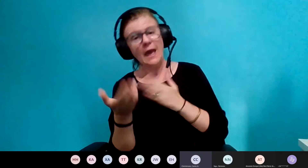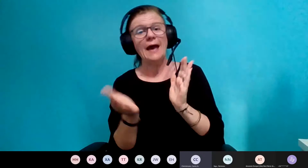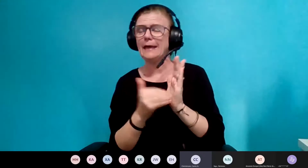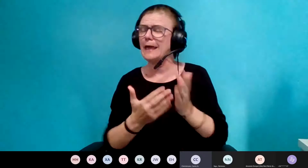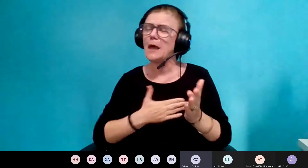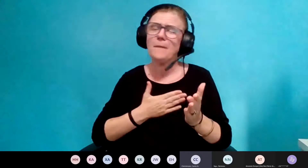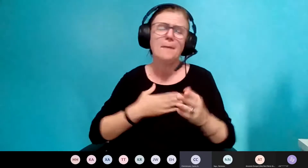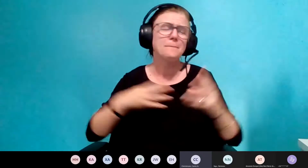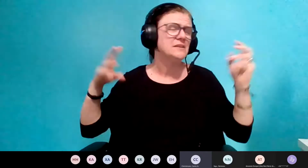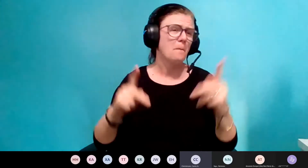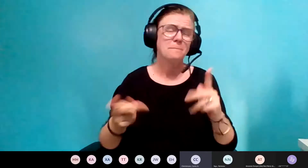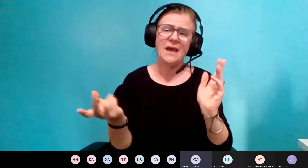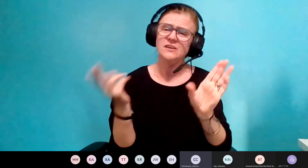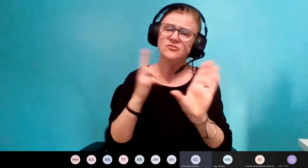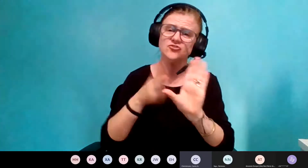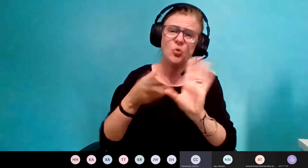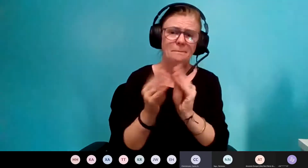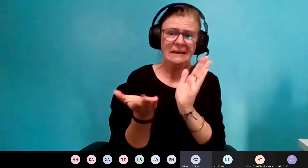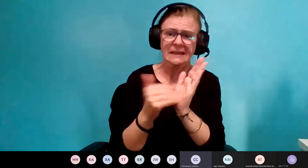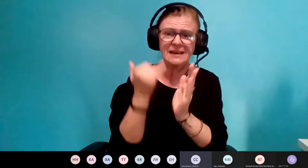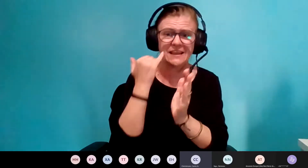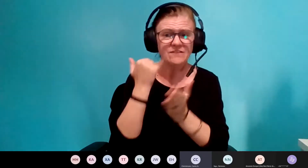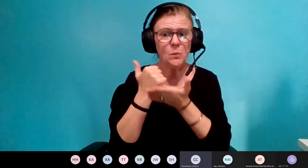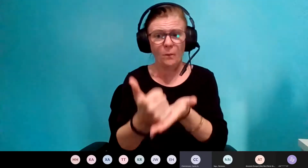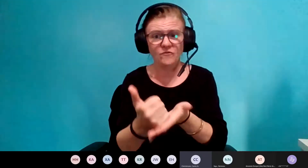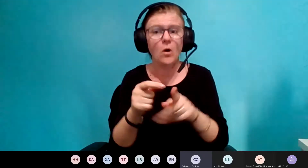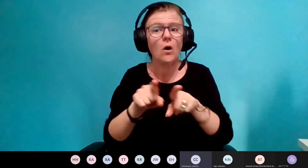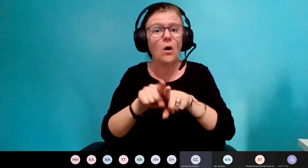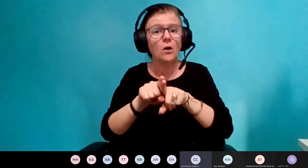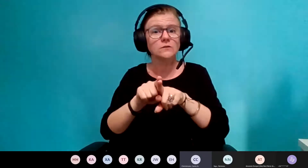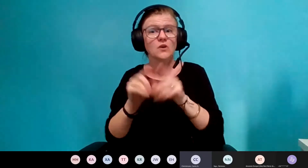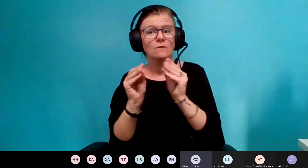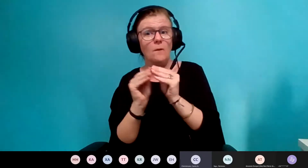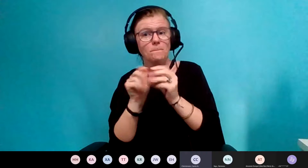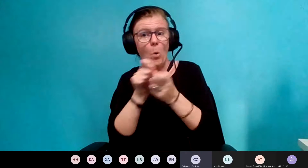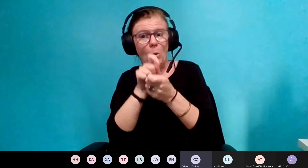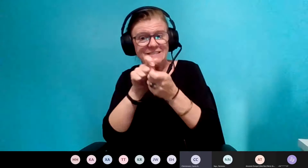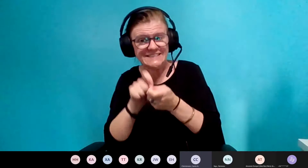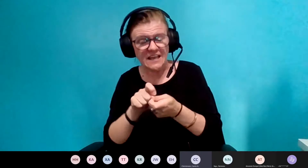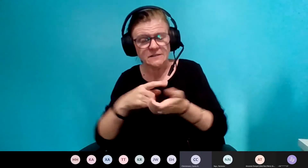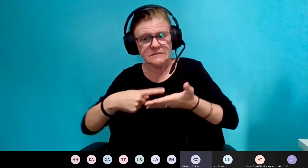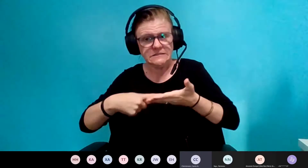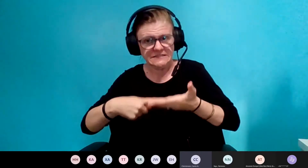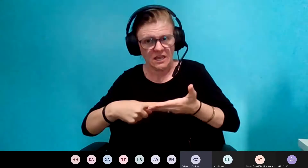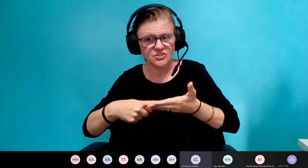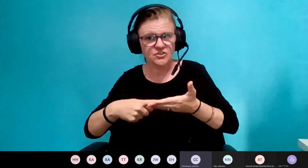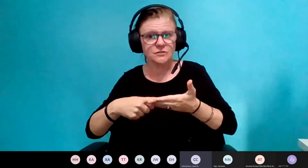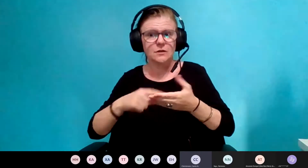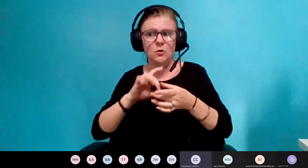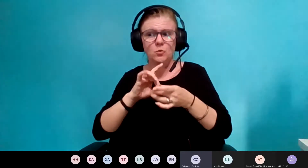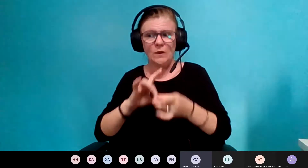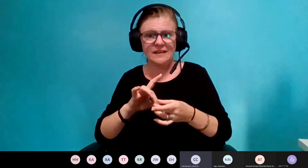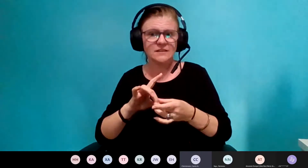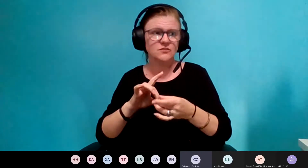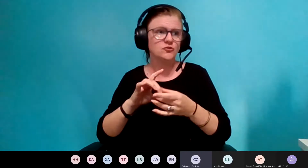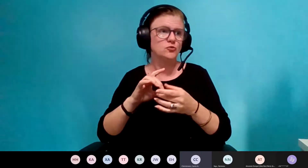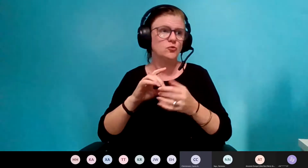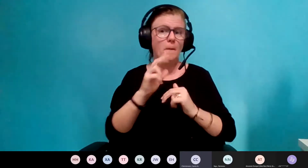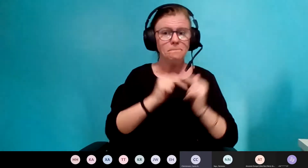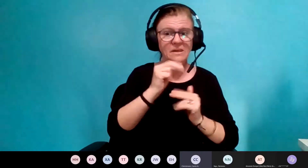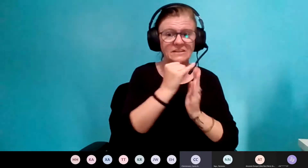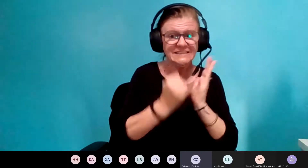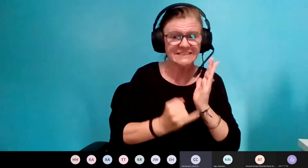to come back if it'd be helpful. Also, just for more detailed discussions on crossings or building design, if there's